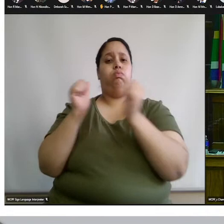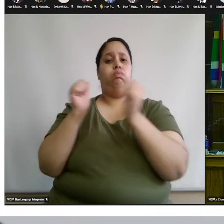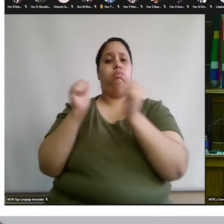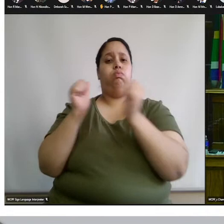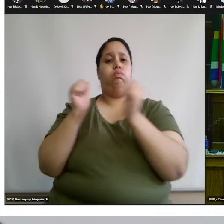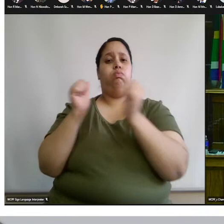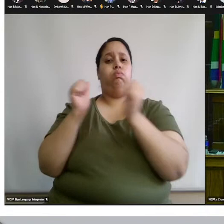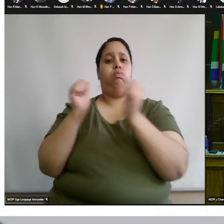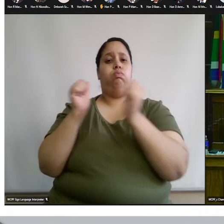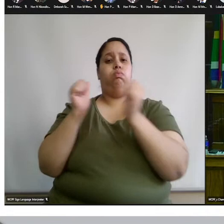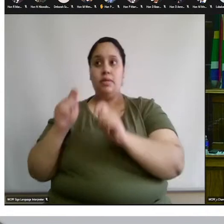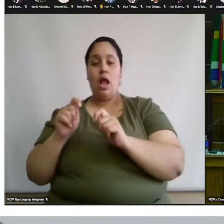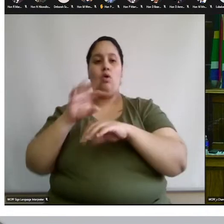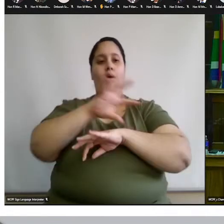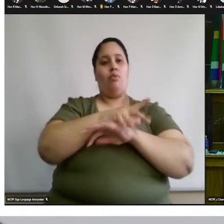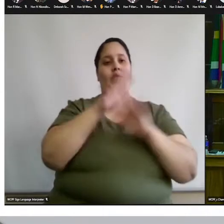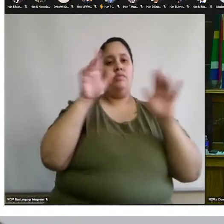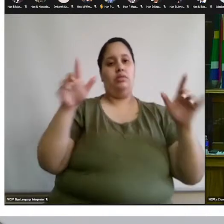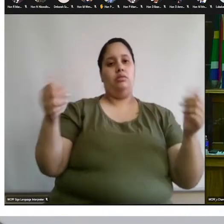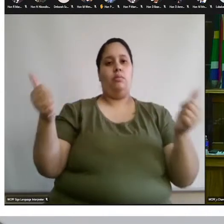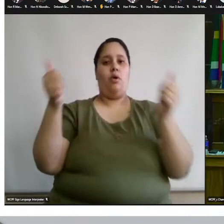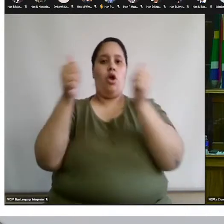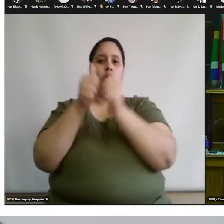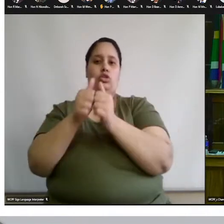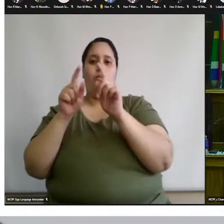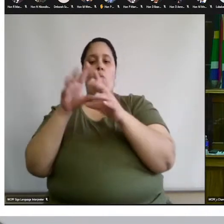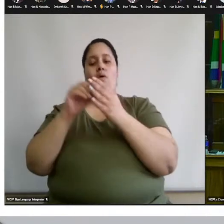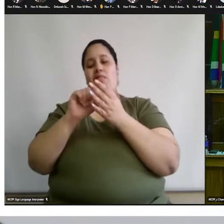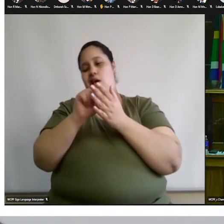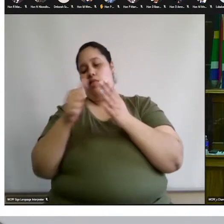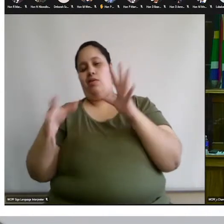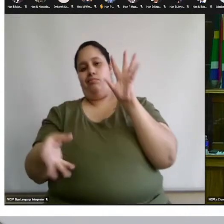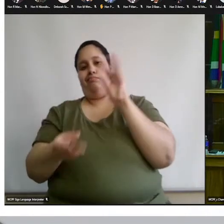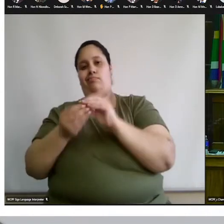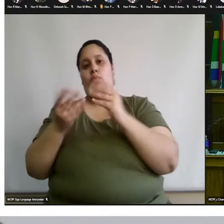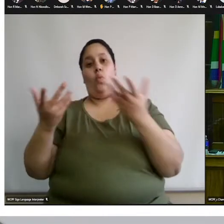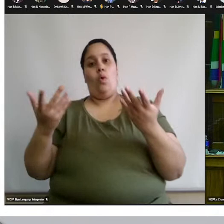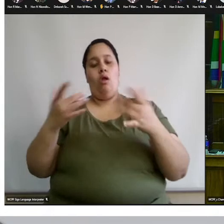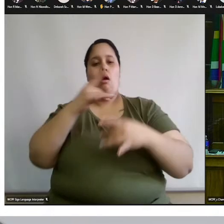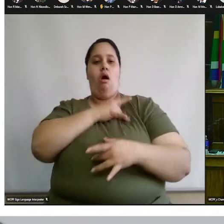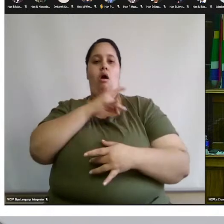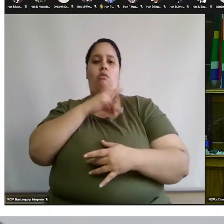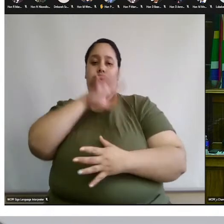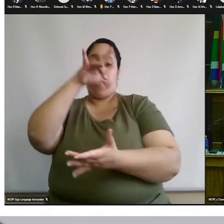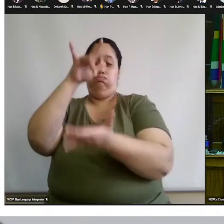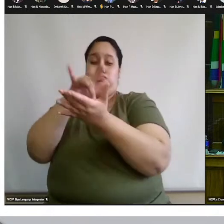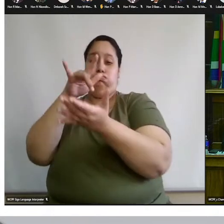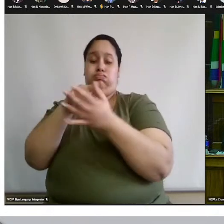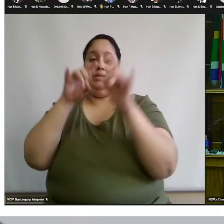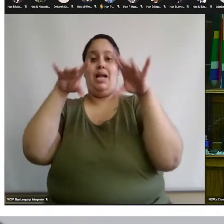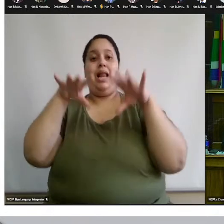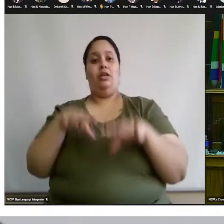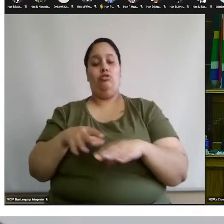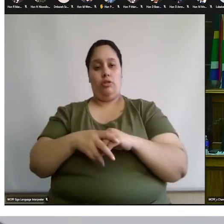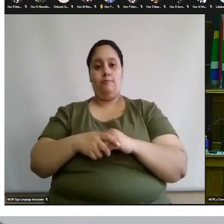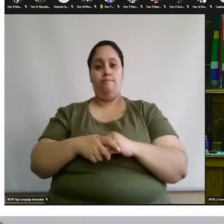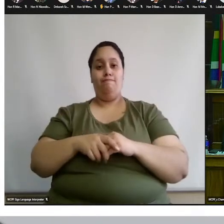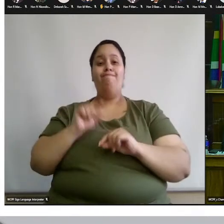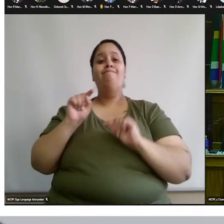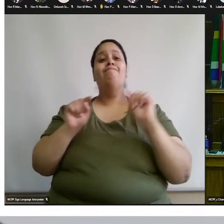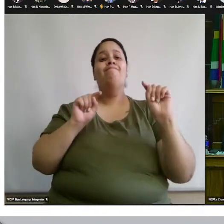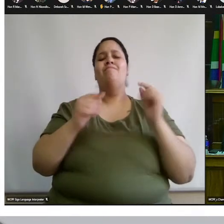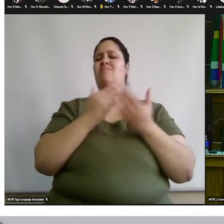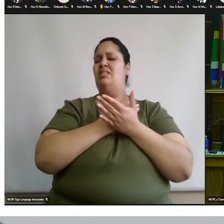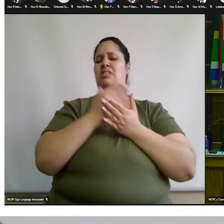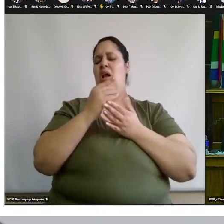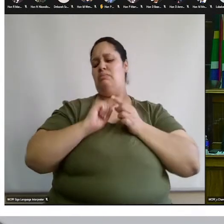City of Cape Town and the province and others right in the heart of Khayelitsha. And these are just a few of